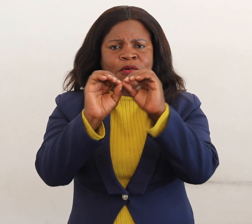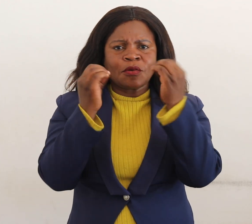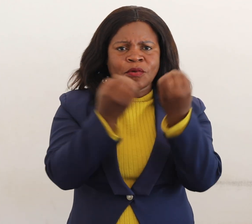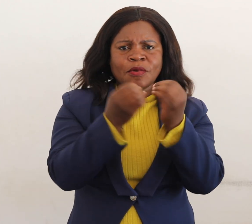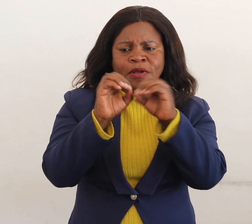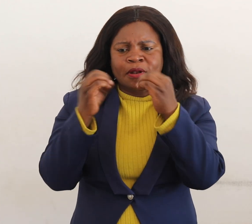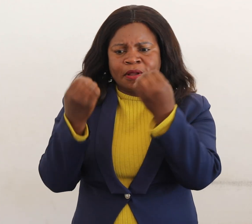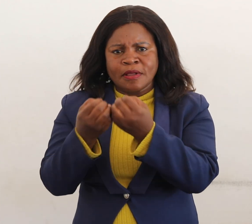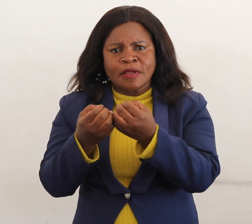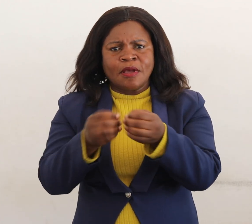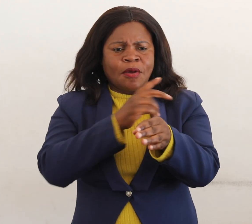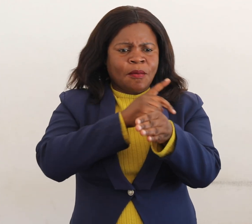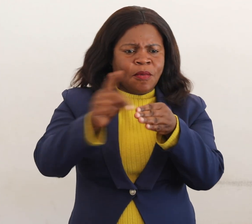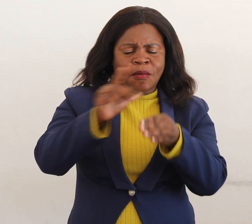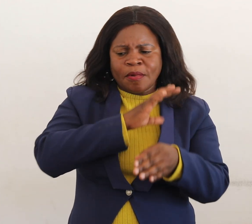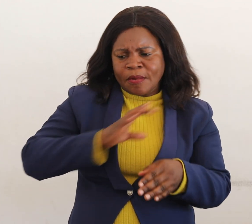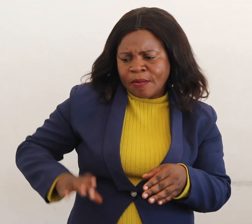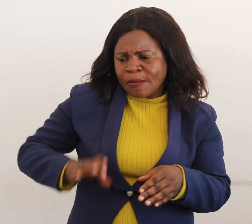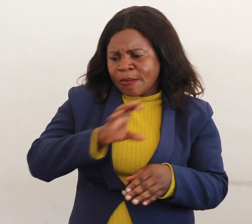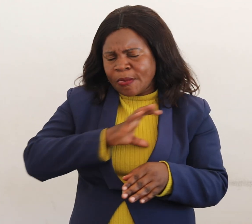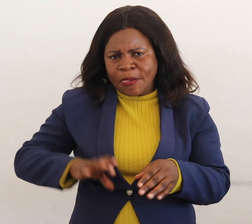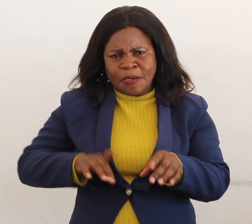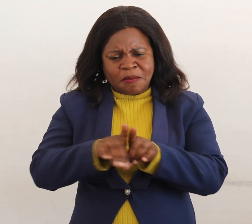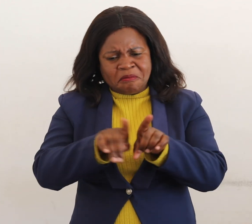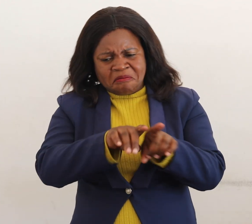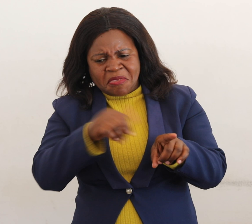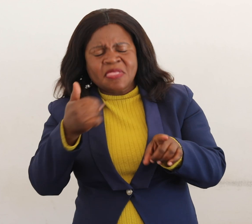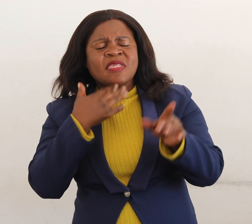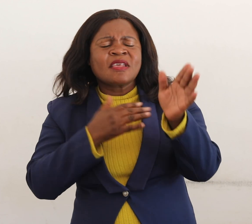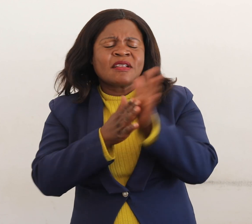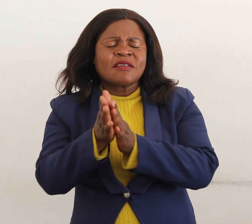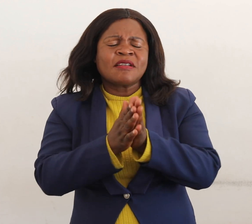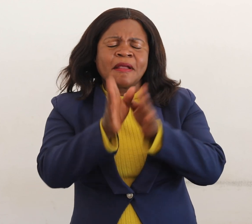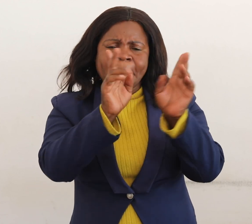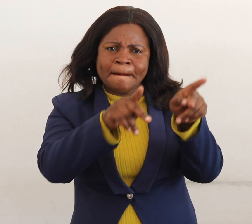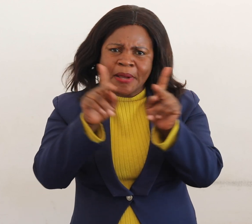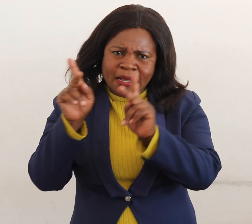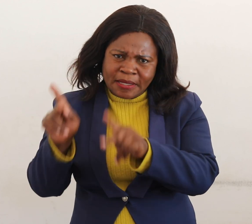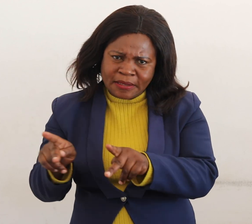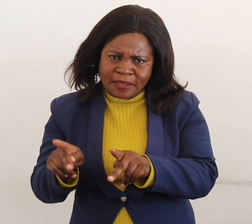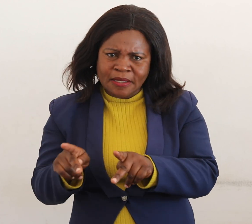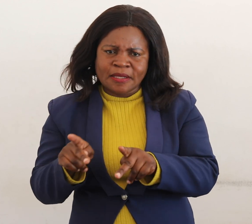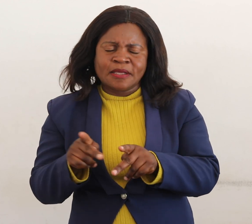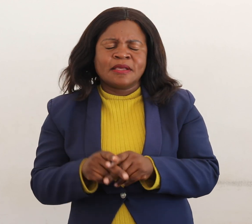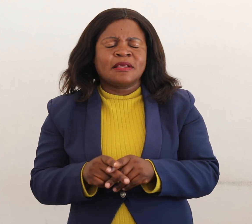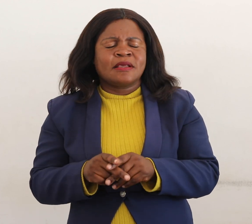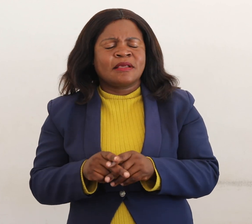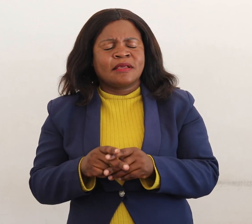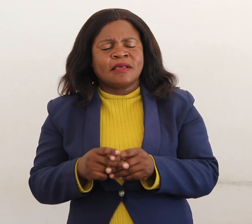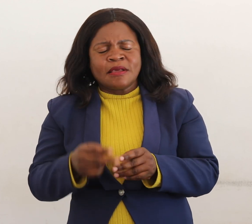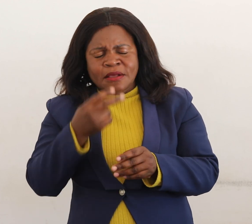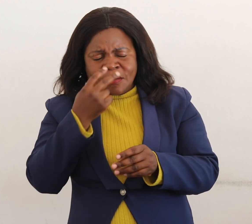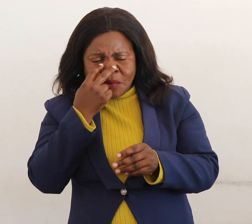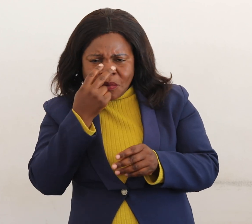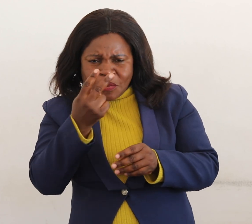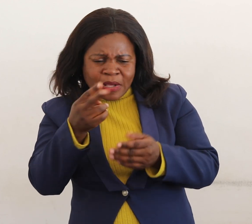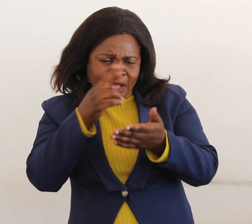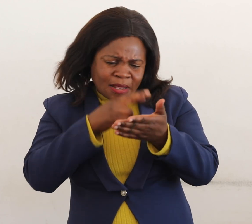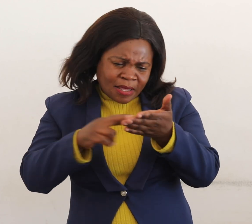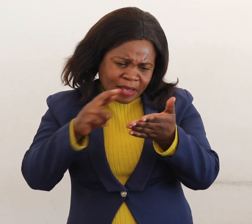professional bodies, and other interested persons to familiarize themselves with the context of the Act and